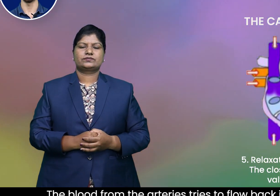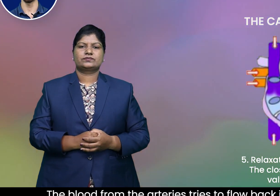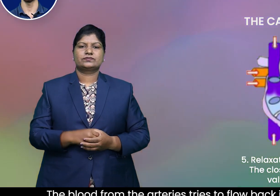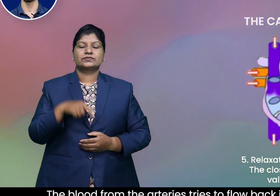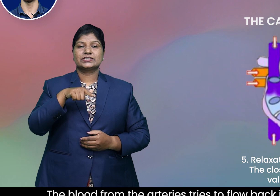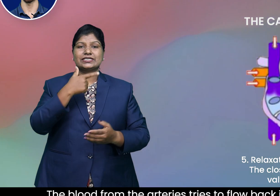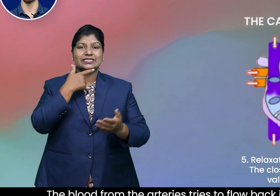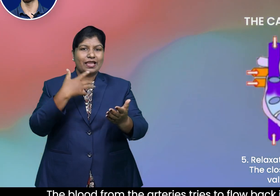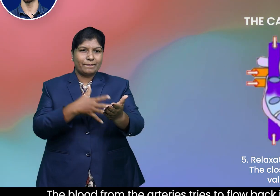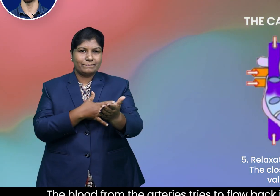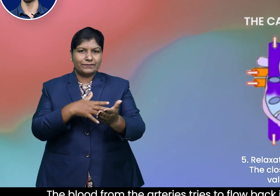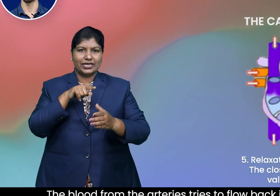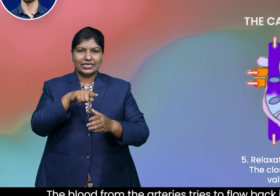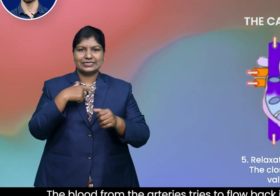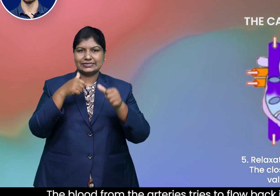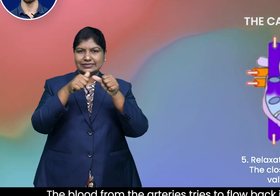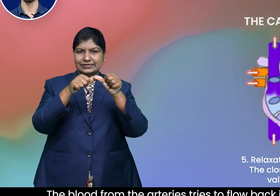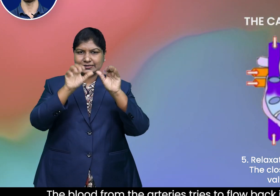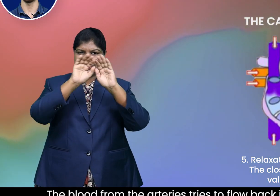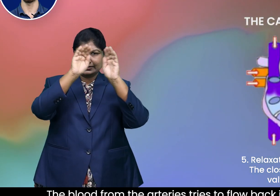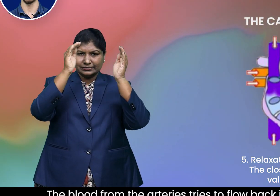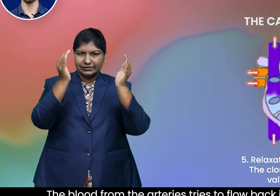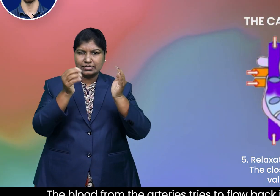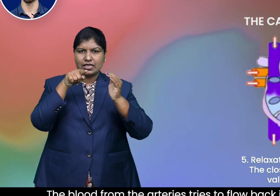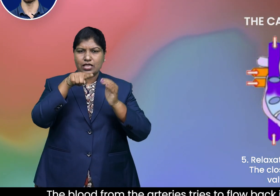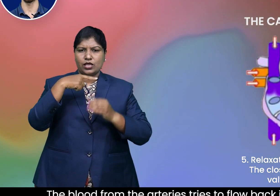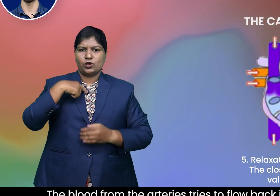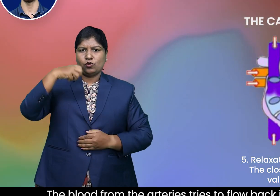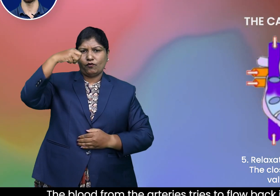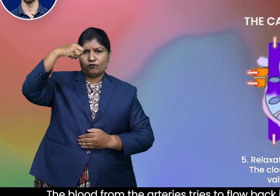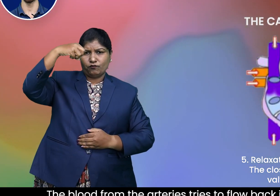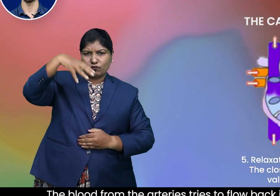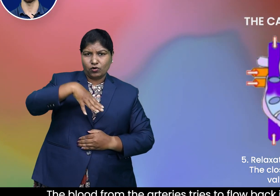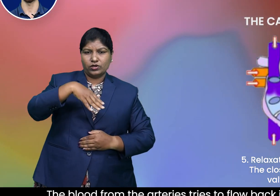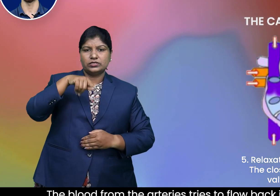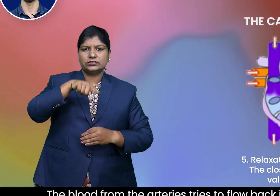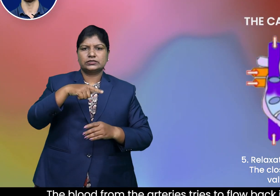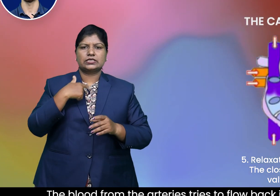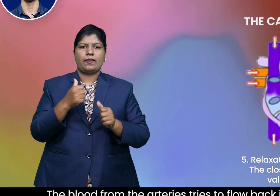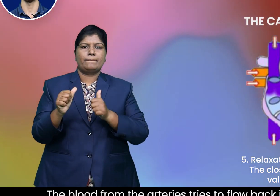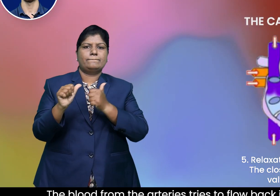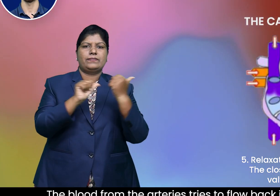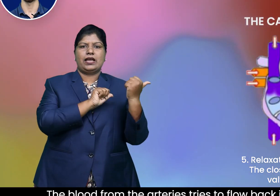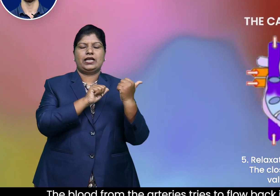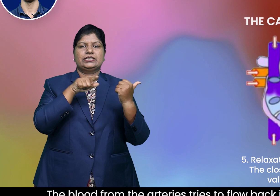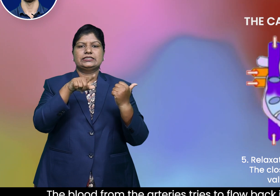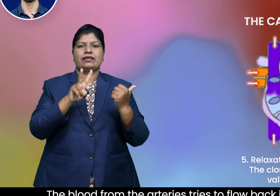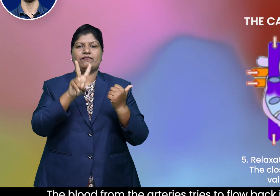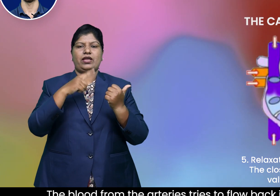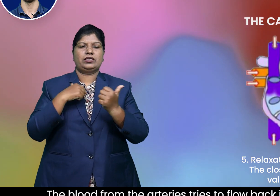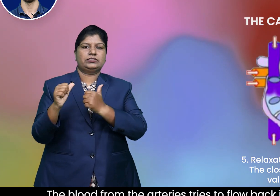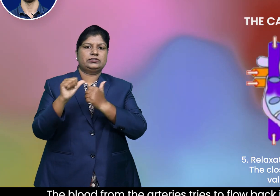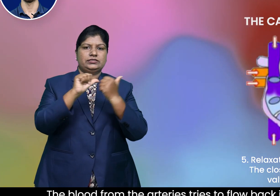The blood from the arteries tries to flow back into the ventricles.